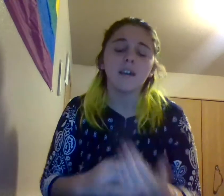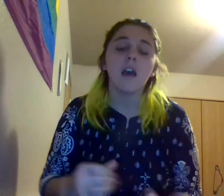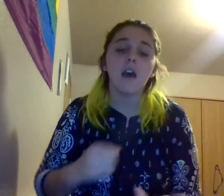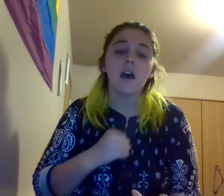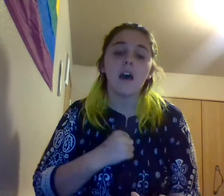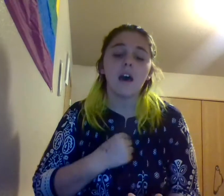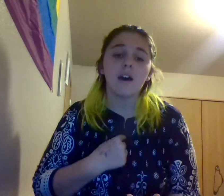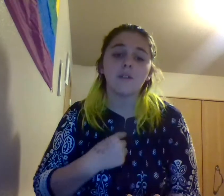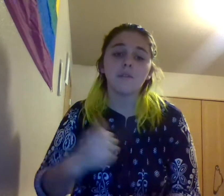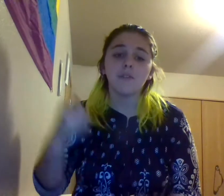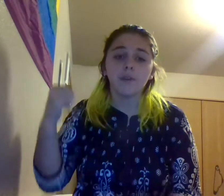I refuse.